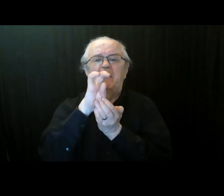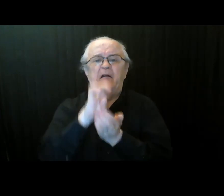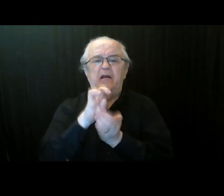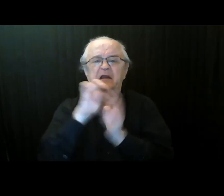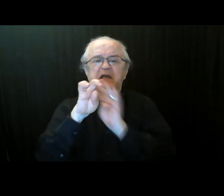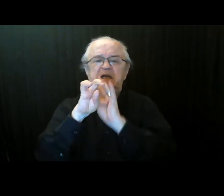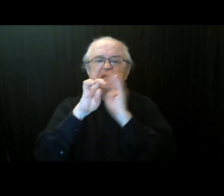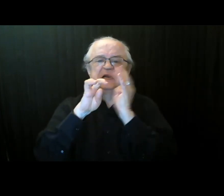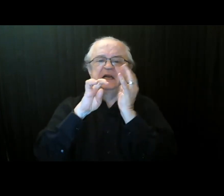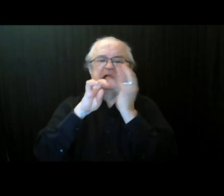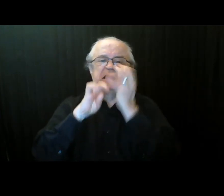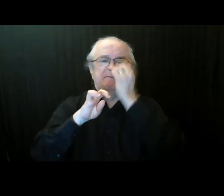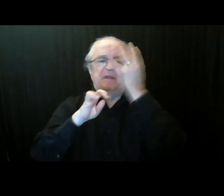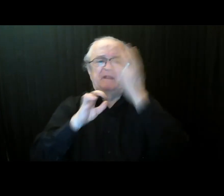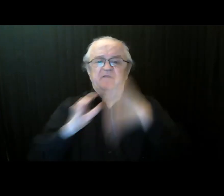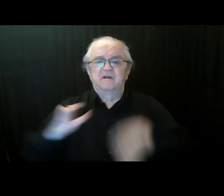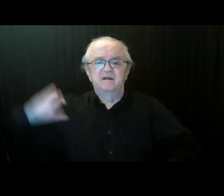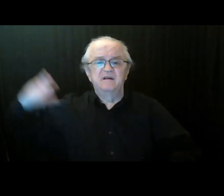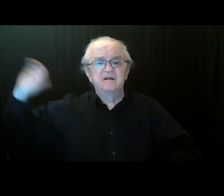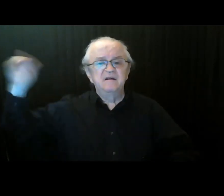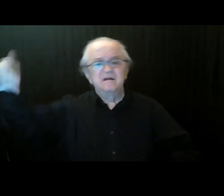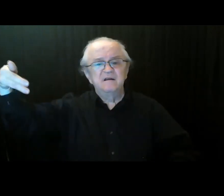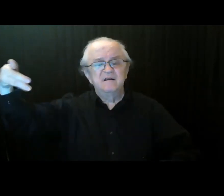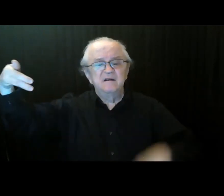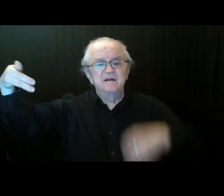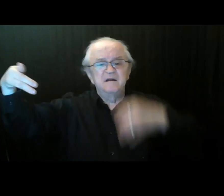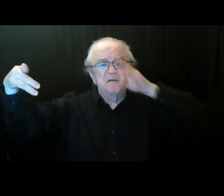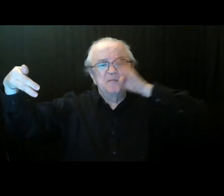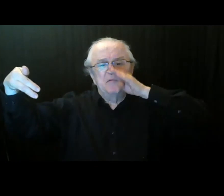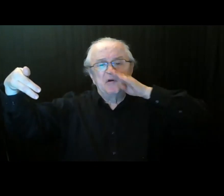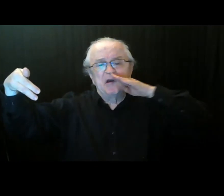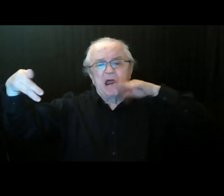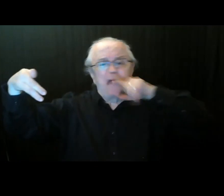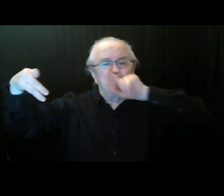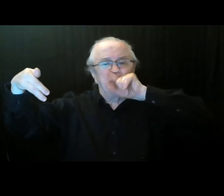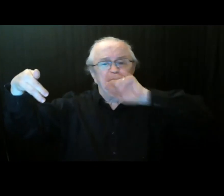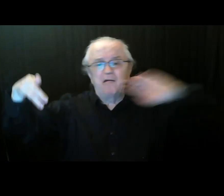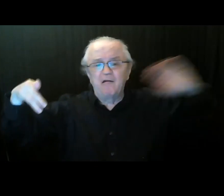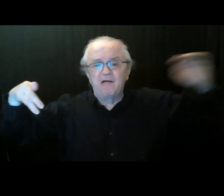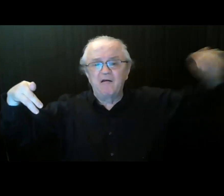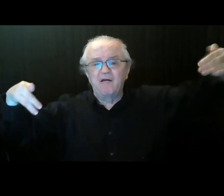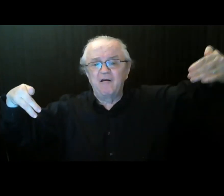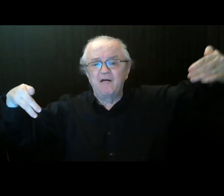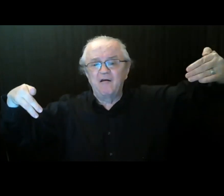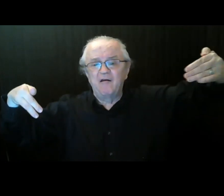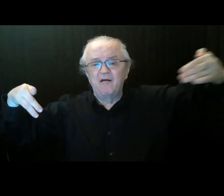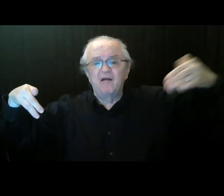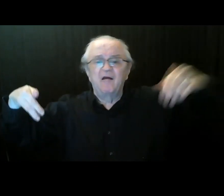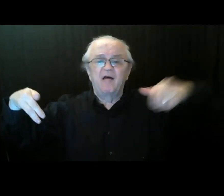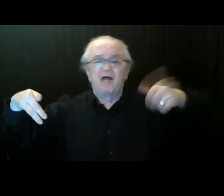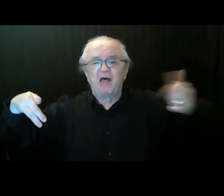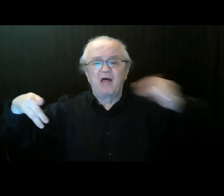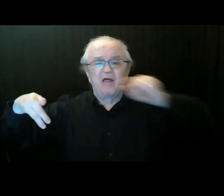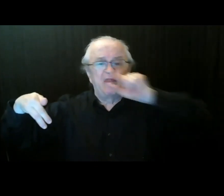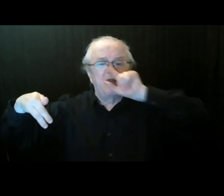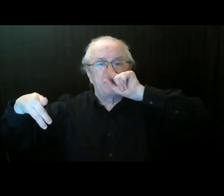Under one wing, he had a brown-breasted titmouse. Under the other, he had a common tern. And